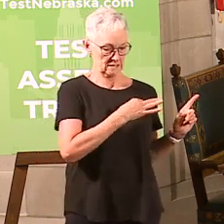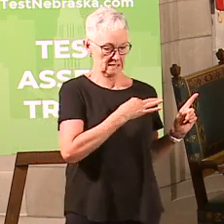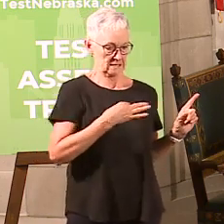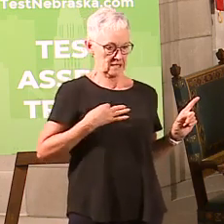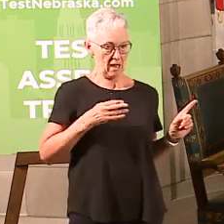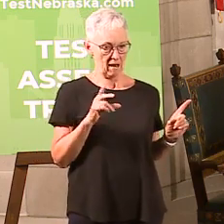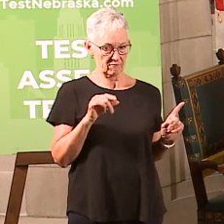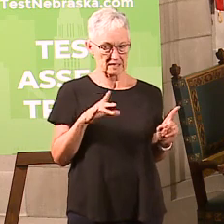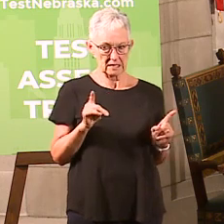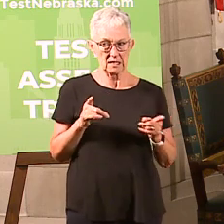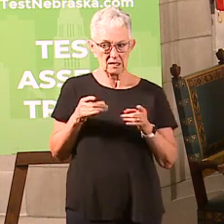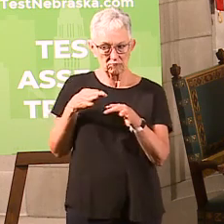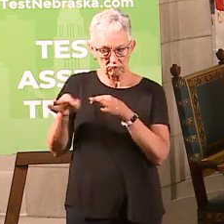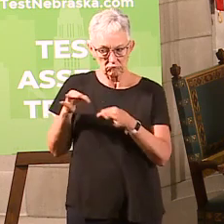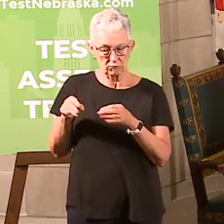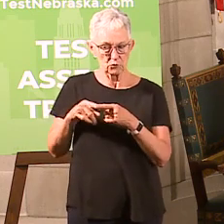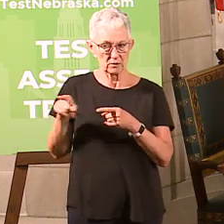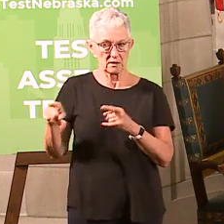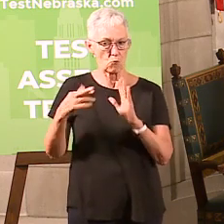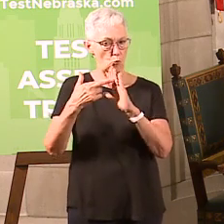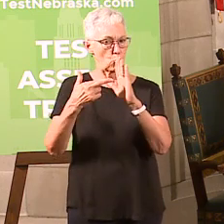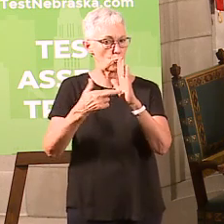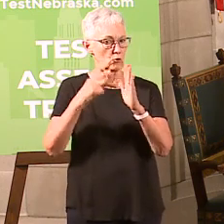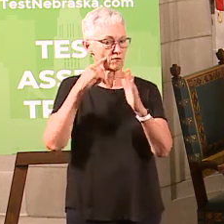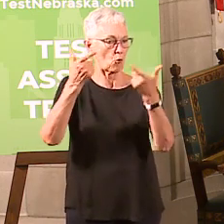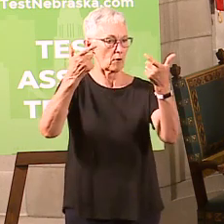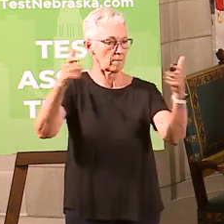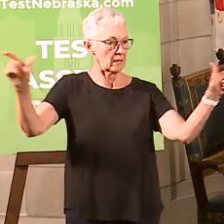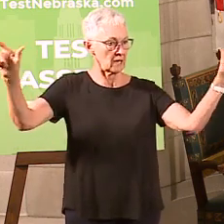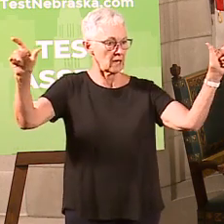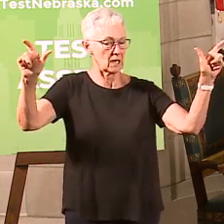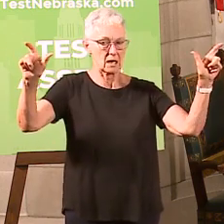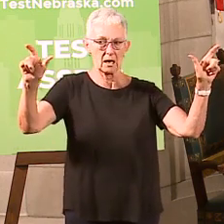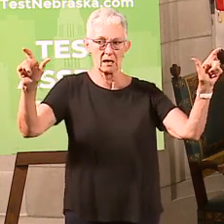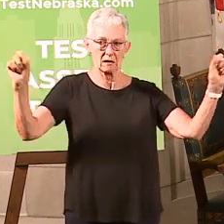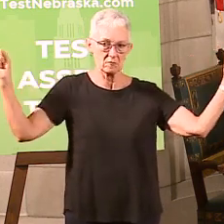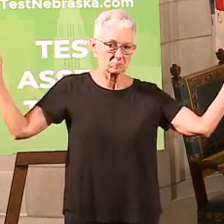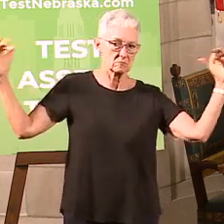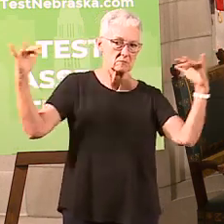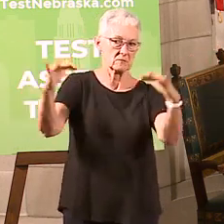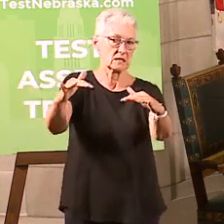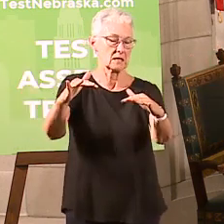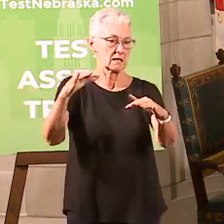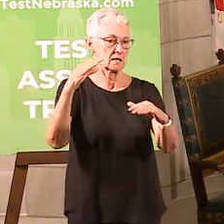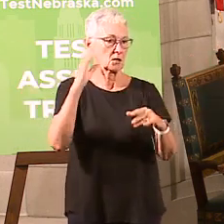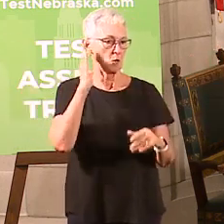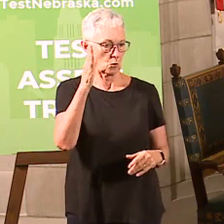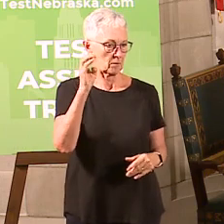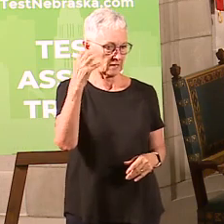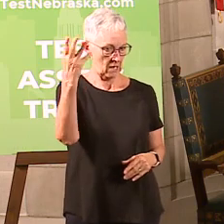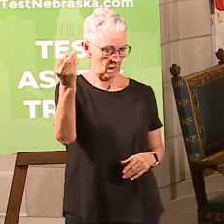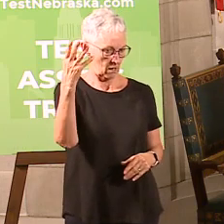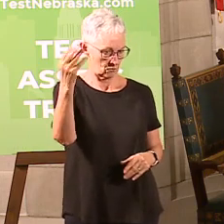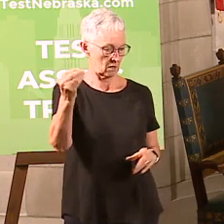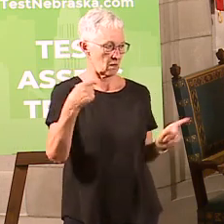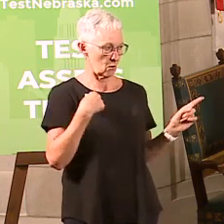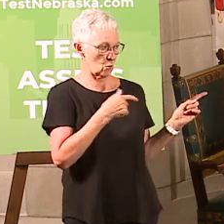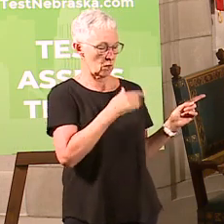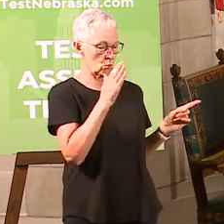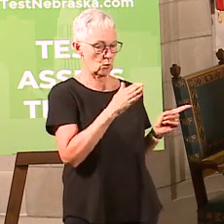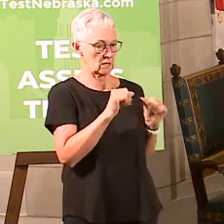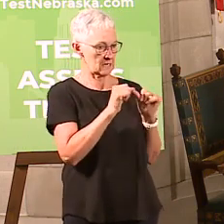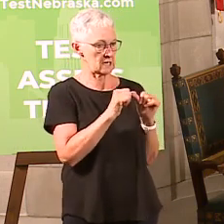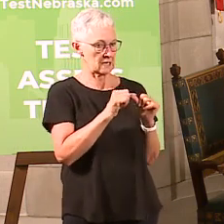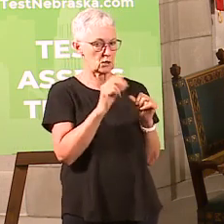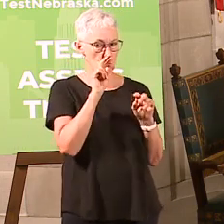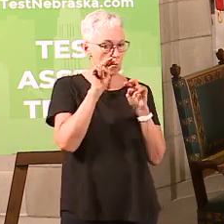outdoor venues can do, and we're going to continue to update those guidelines. So I'd say stay tuned with regard to that. But